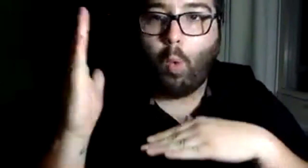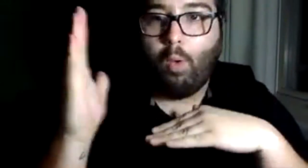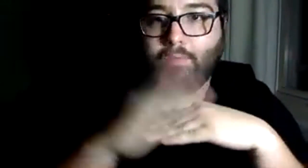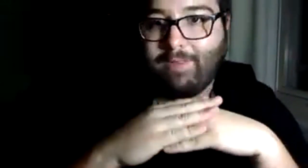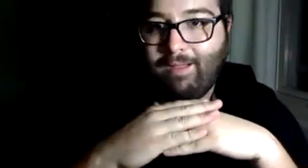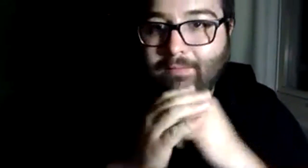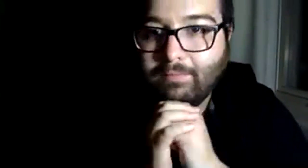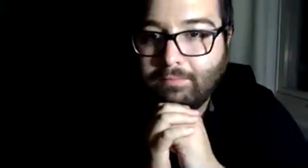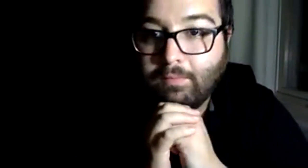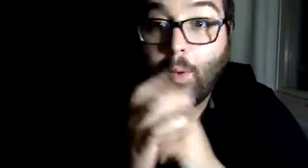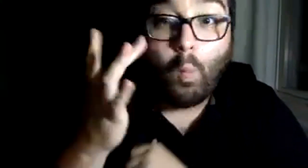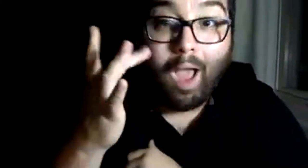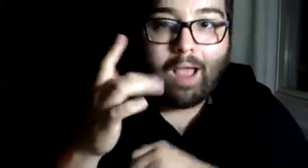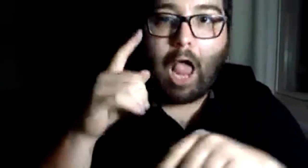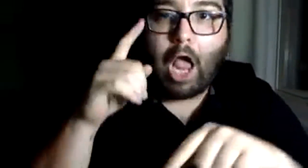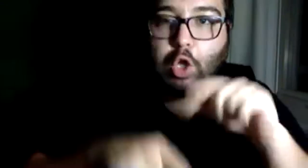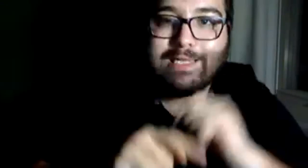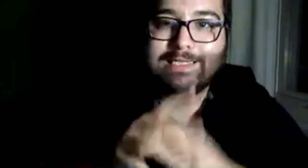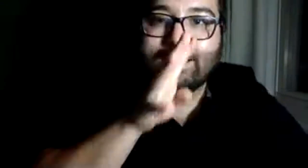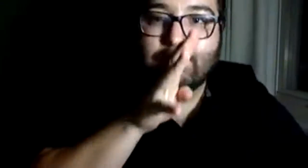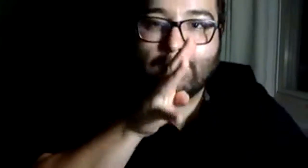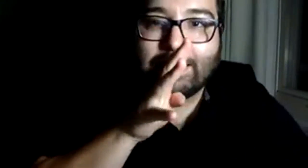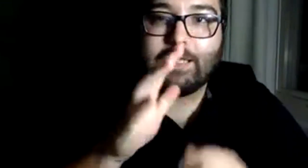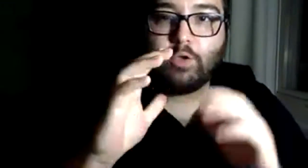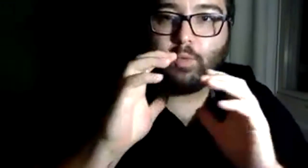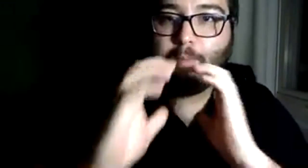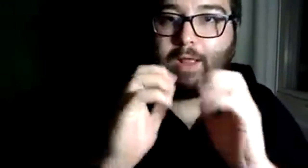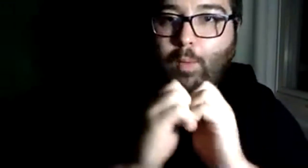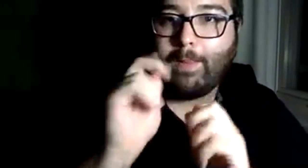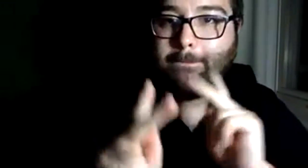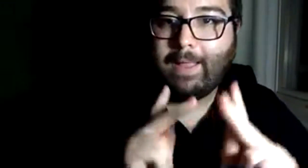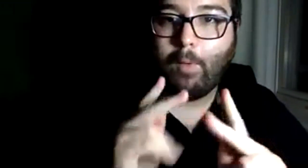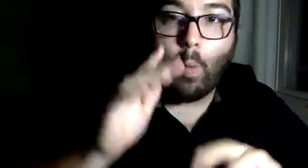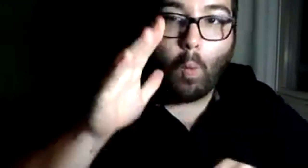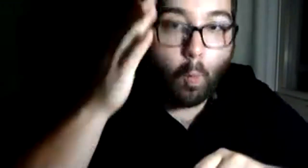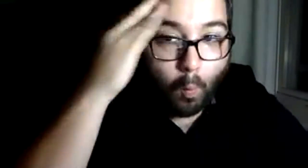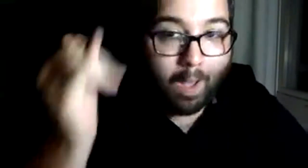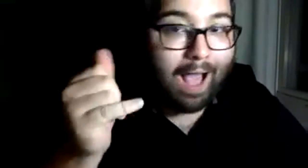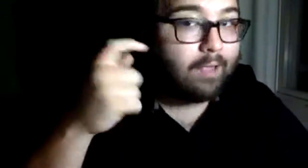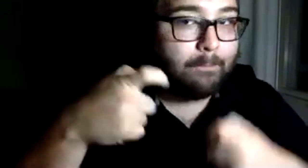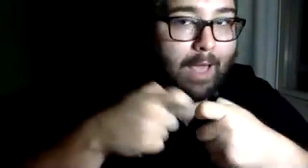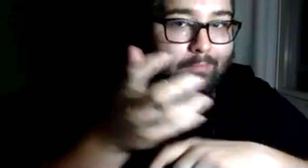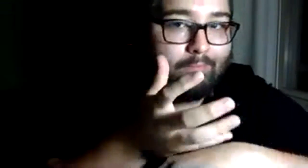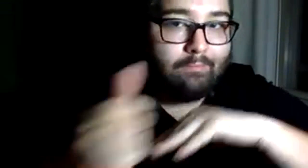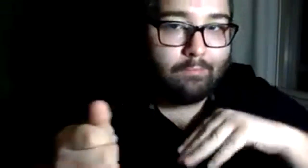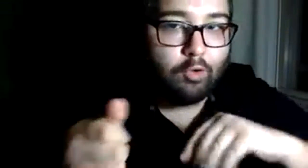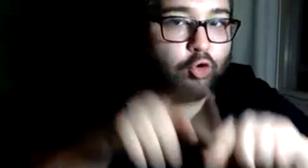I was not able to speak to people, because I was not able to hear nothing. So I thought it's a lot